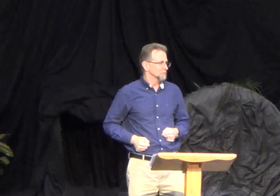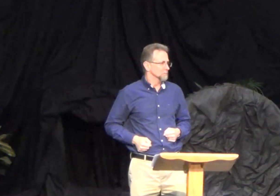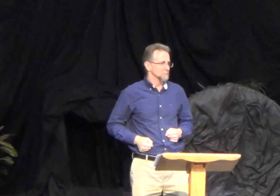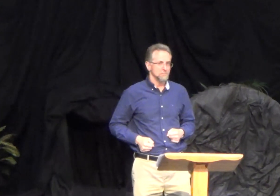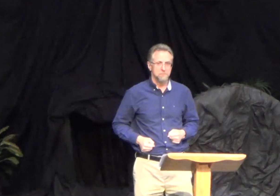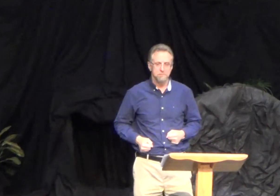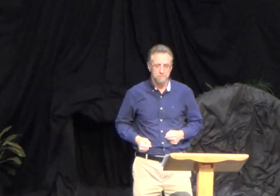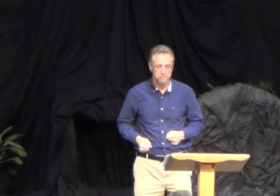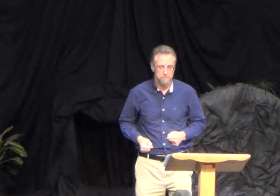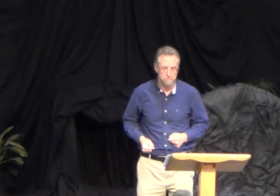As we're here in this mission work,